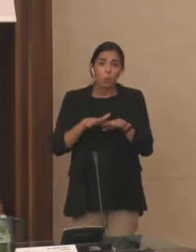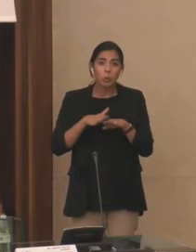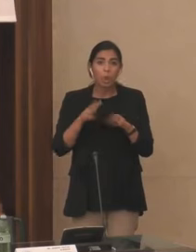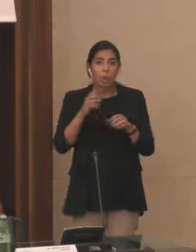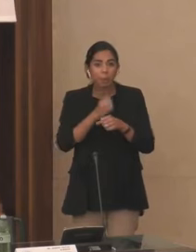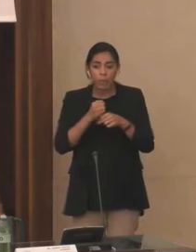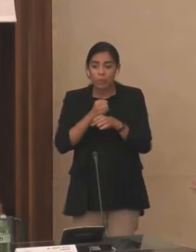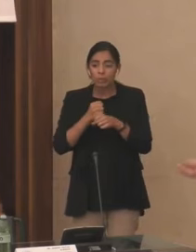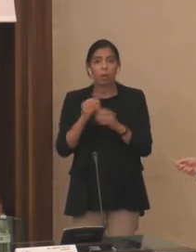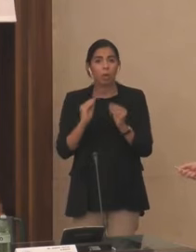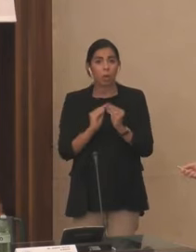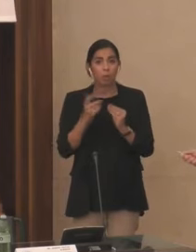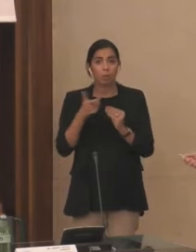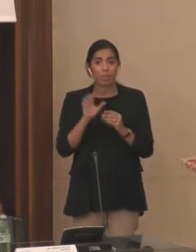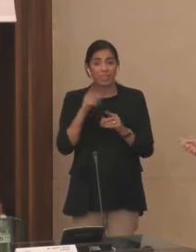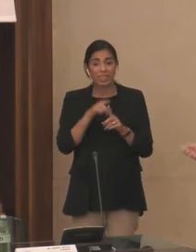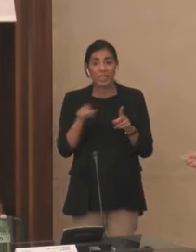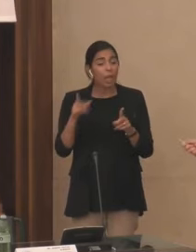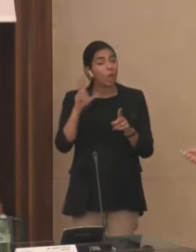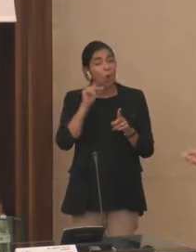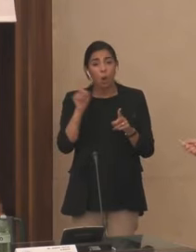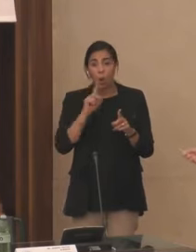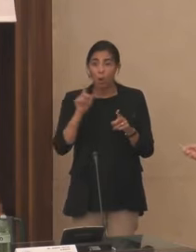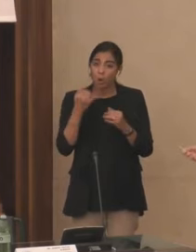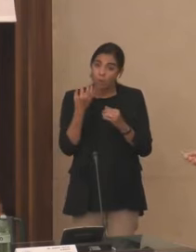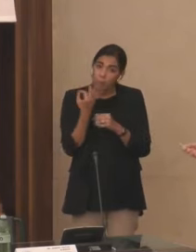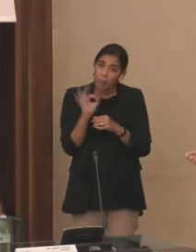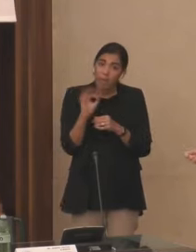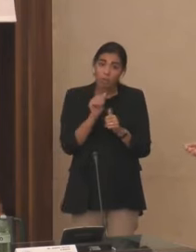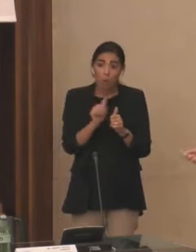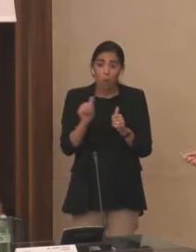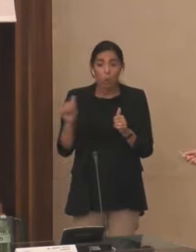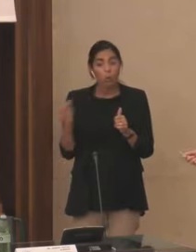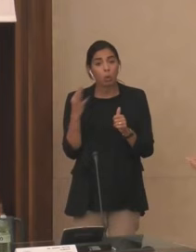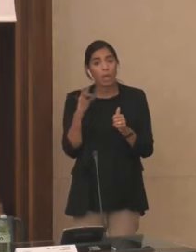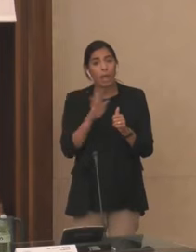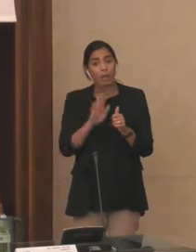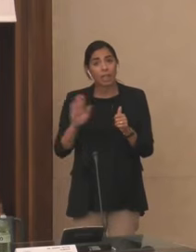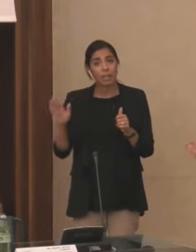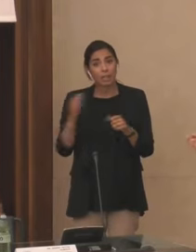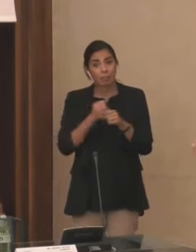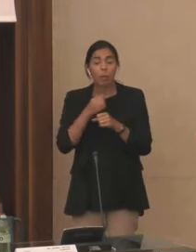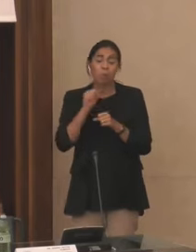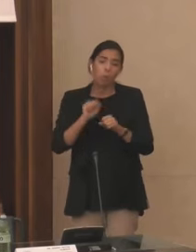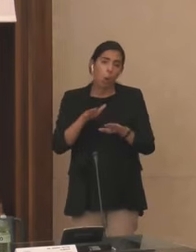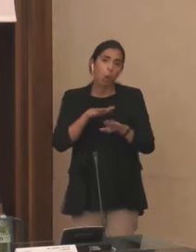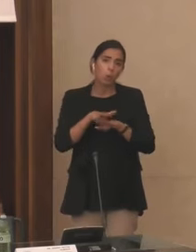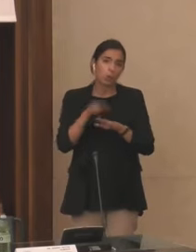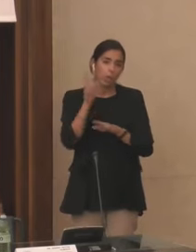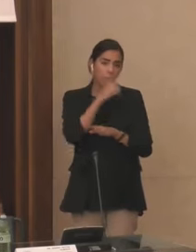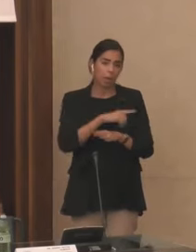wrong. So tocilizumab, this is the place for tocilizumab. When